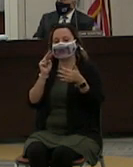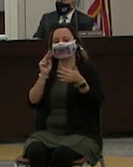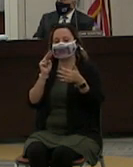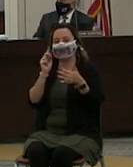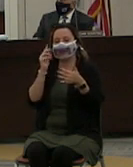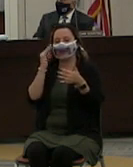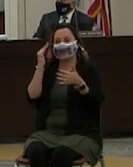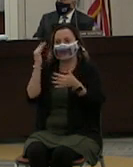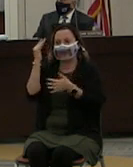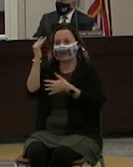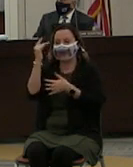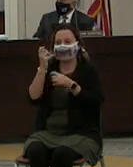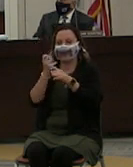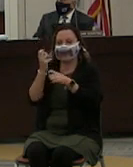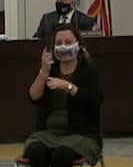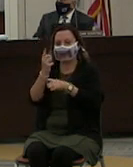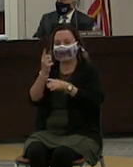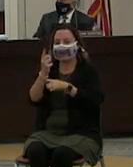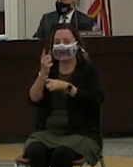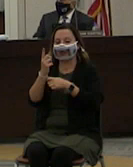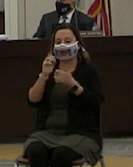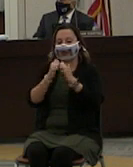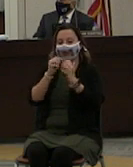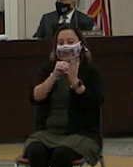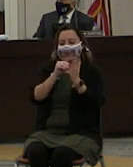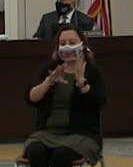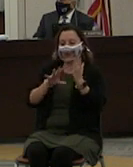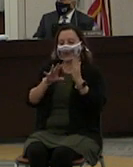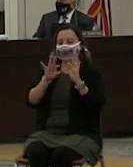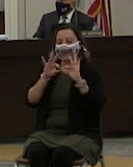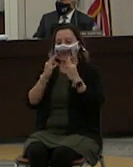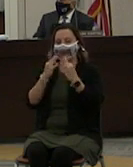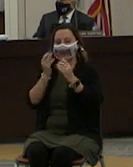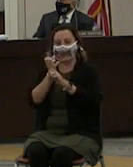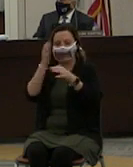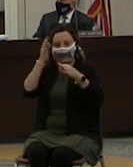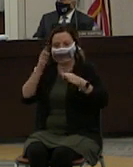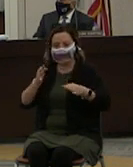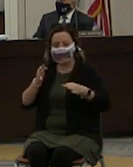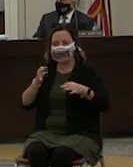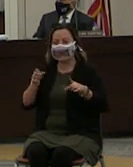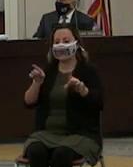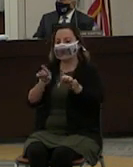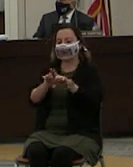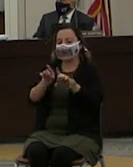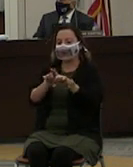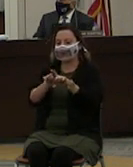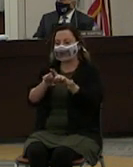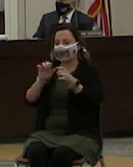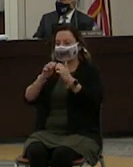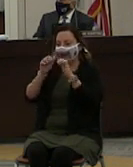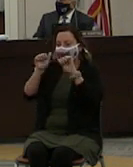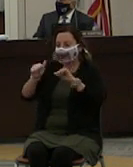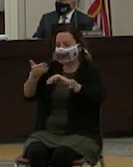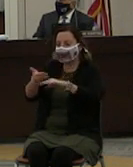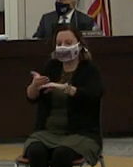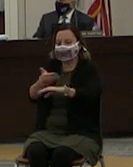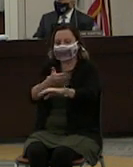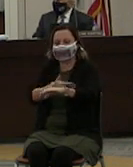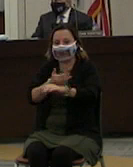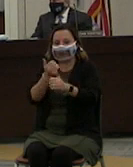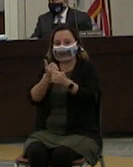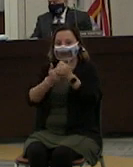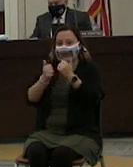how students and families will make that decision, but also how we can improve each model of instruction for our